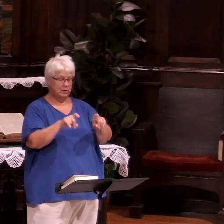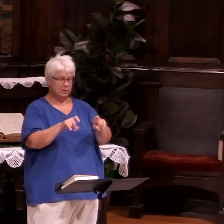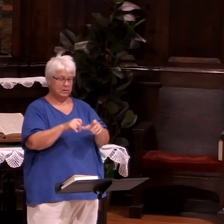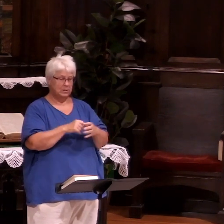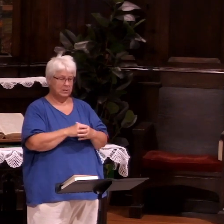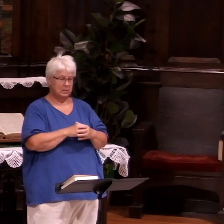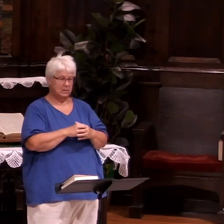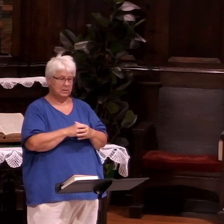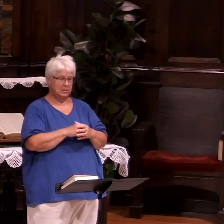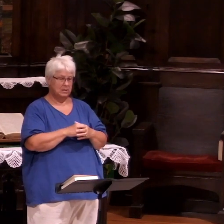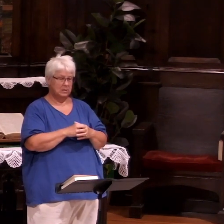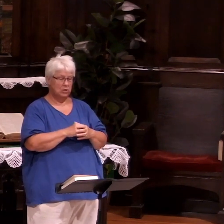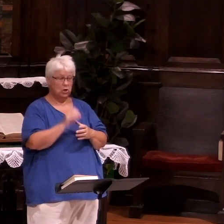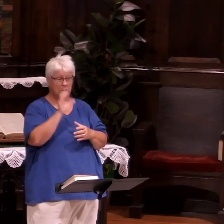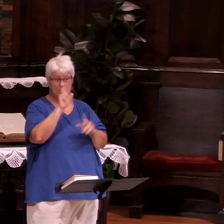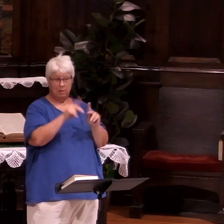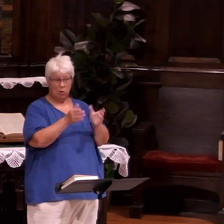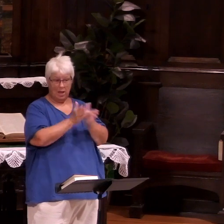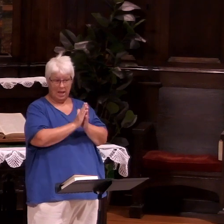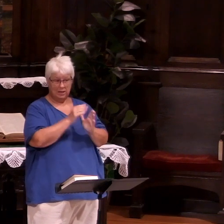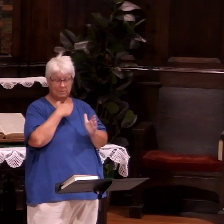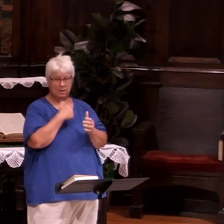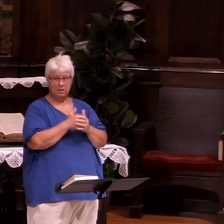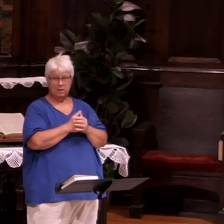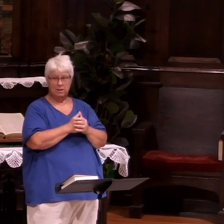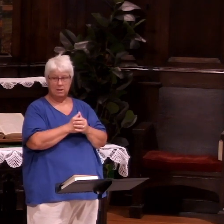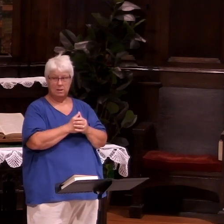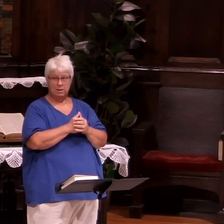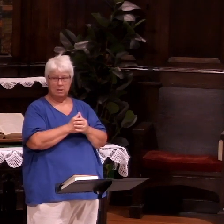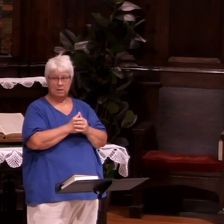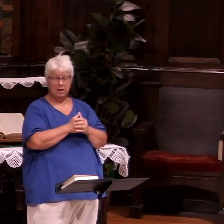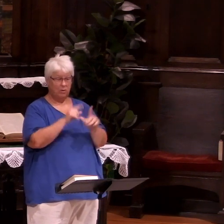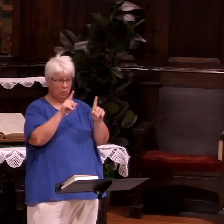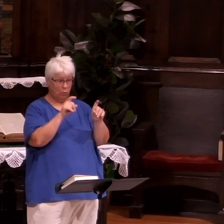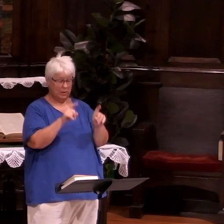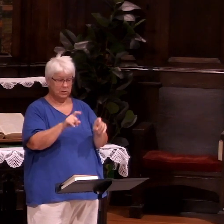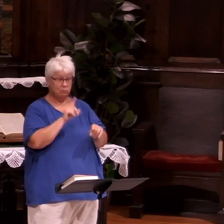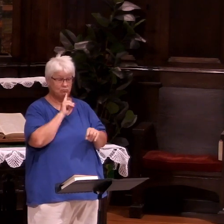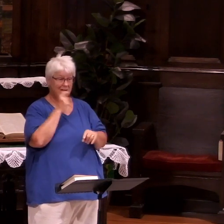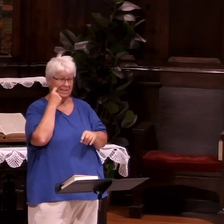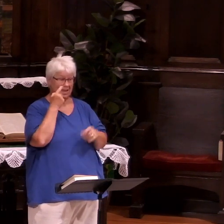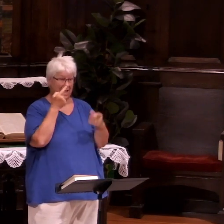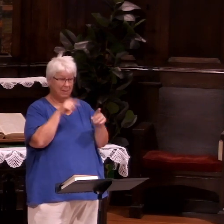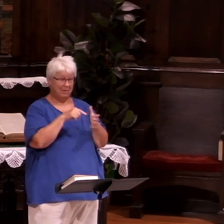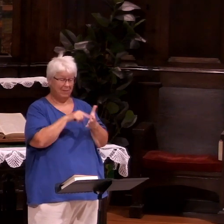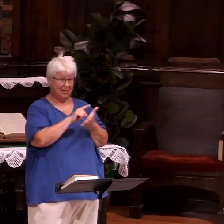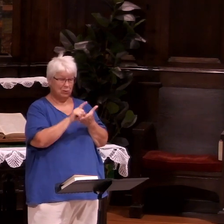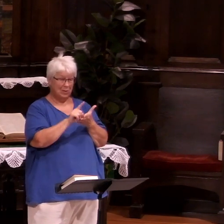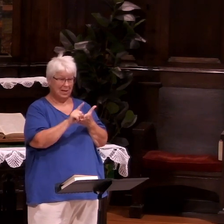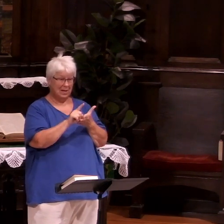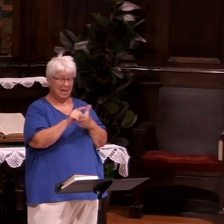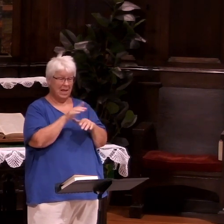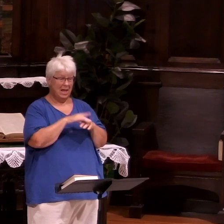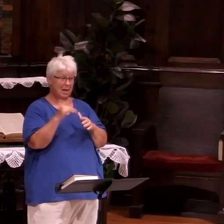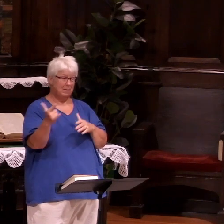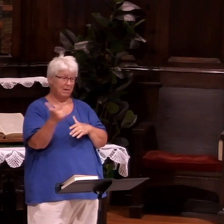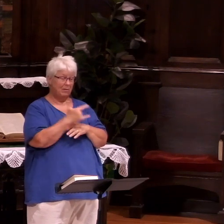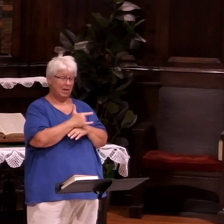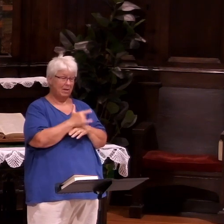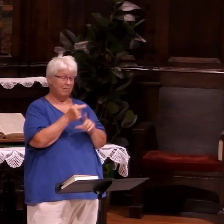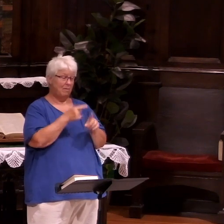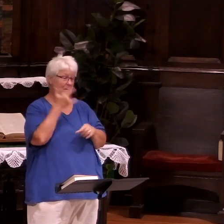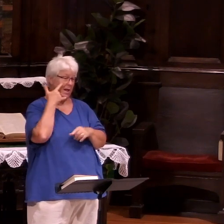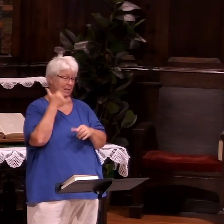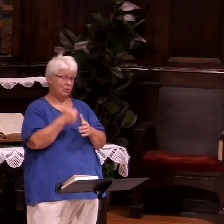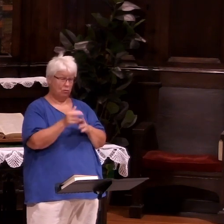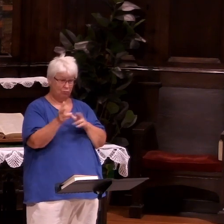questions strangers ask me, and this litany of questions literally just happened this past week on my flight back from